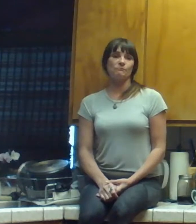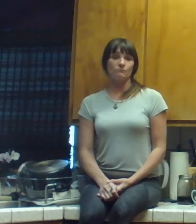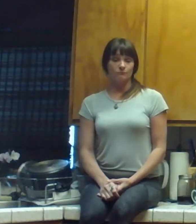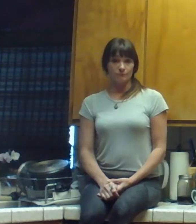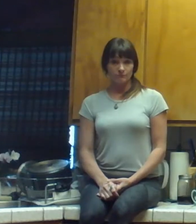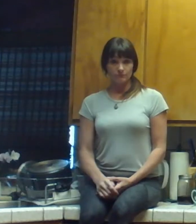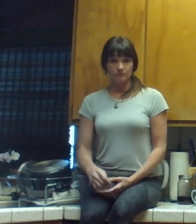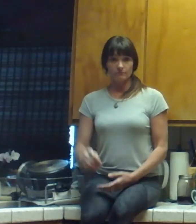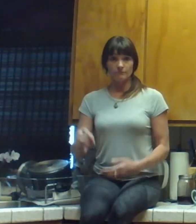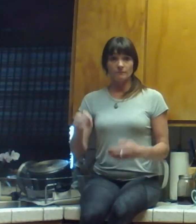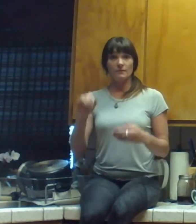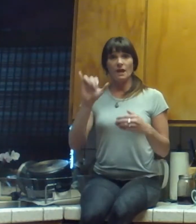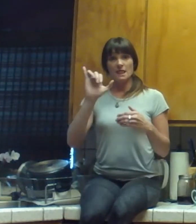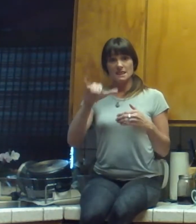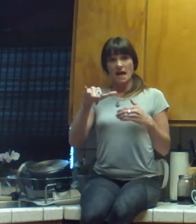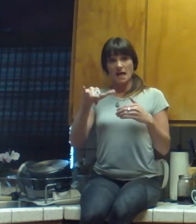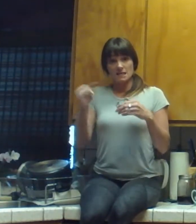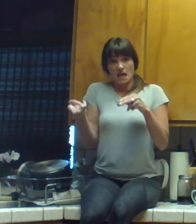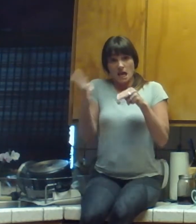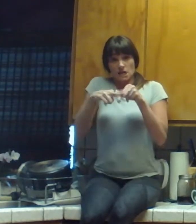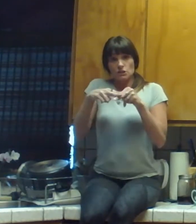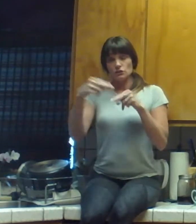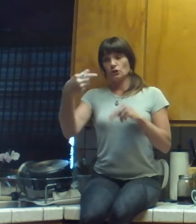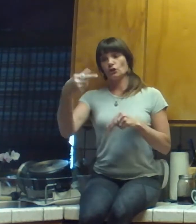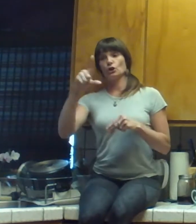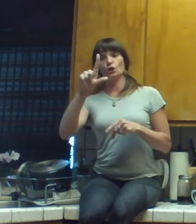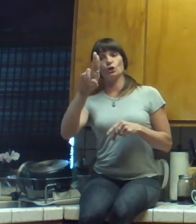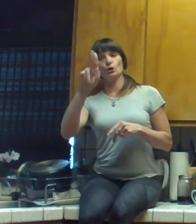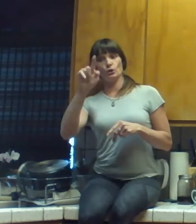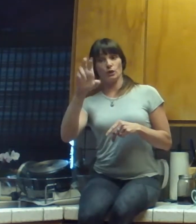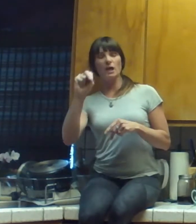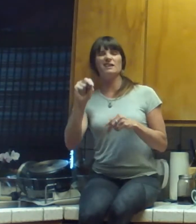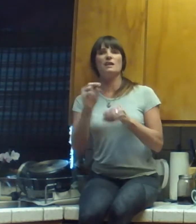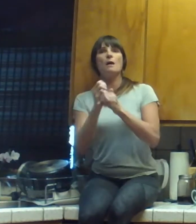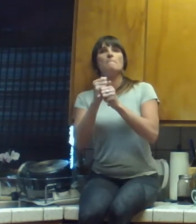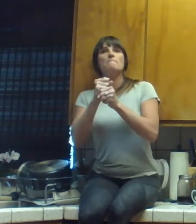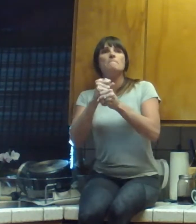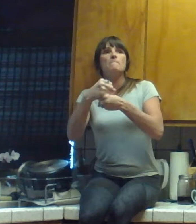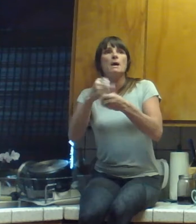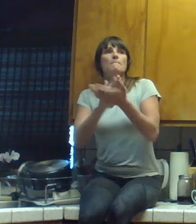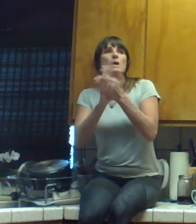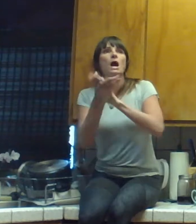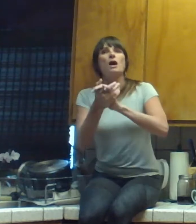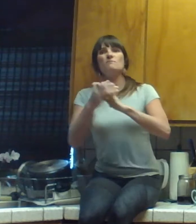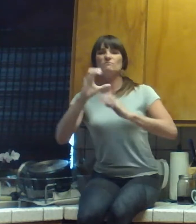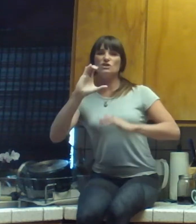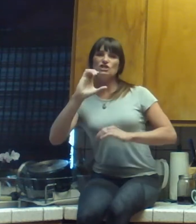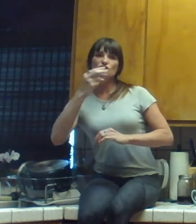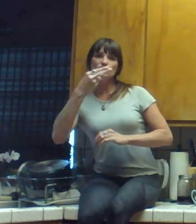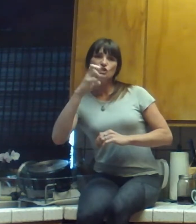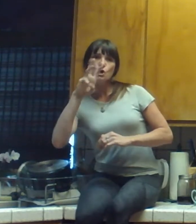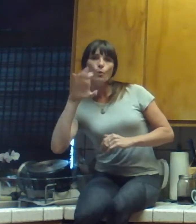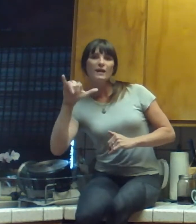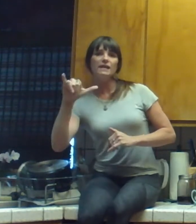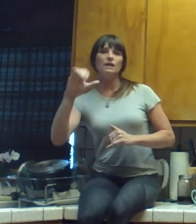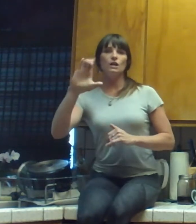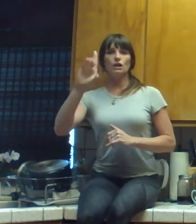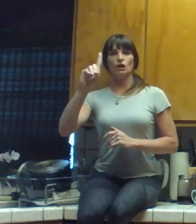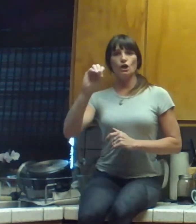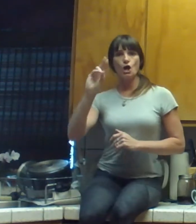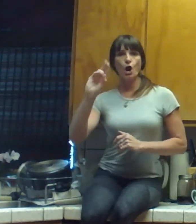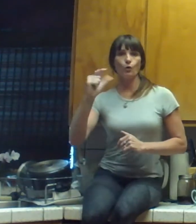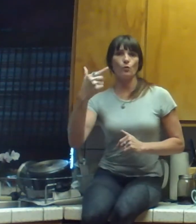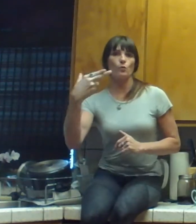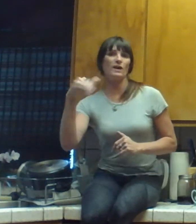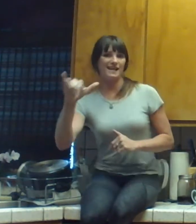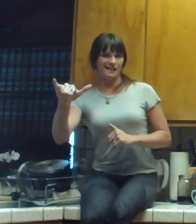So the extra gluten gives it that kind of chewy, doughy, bready, yummy texture to it. Thank